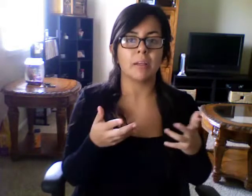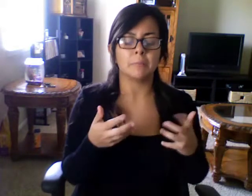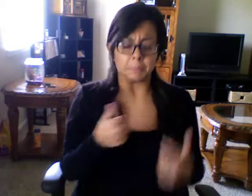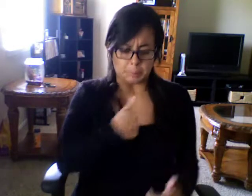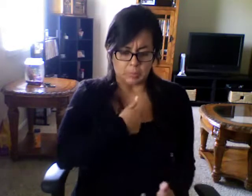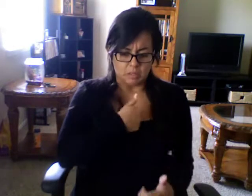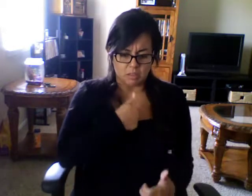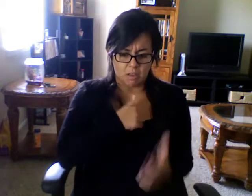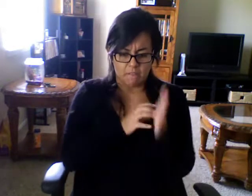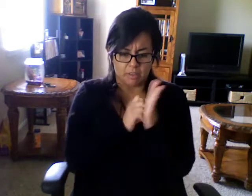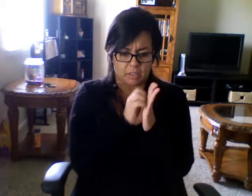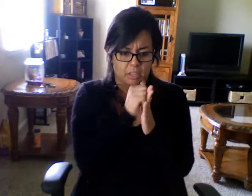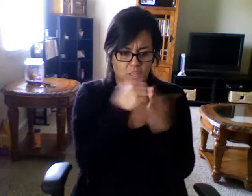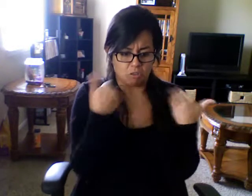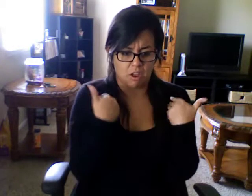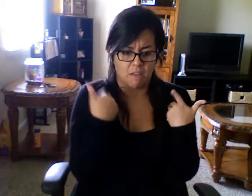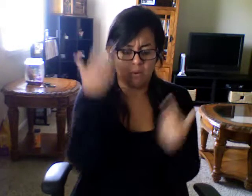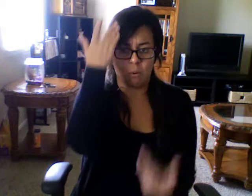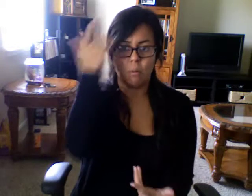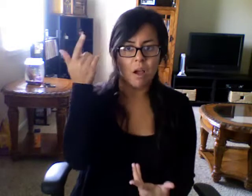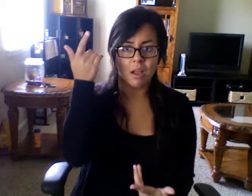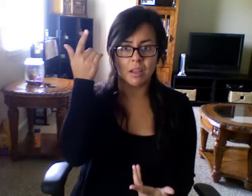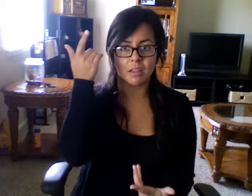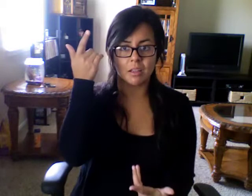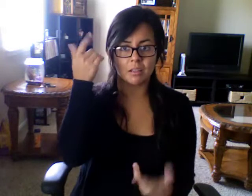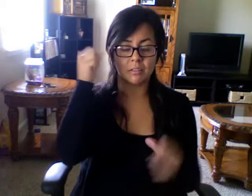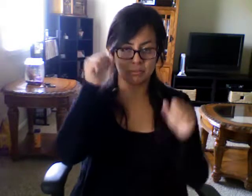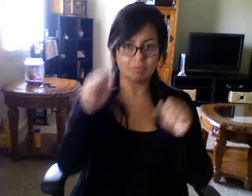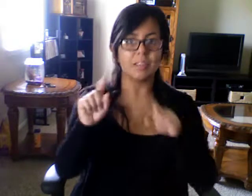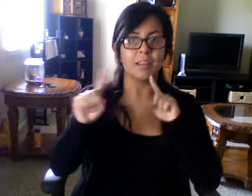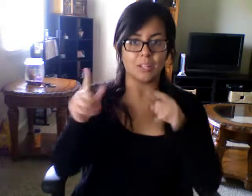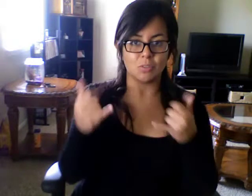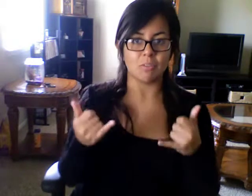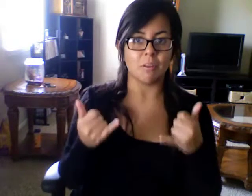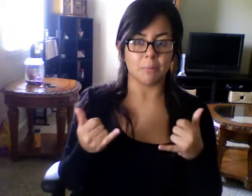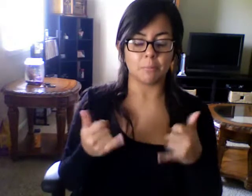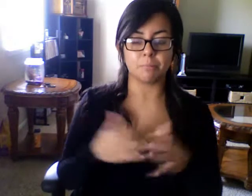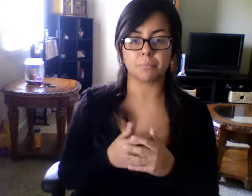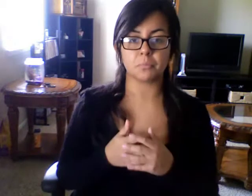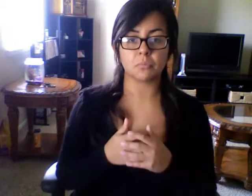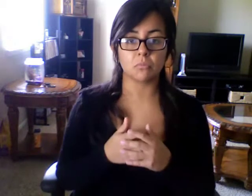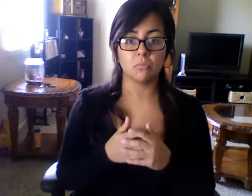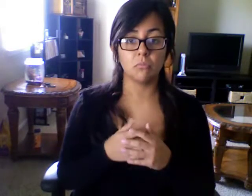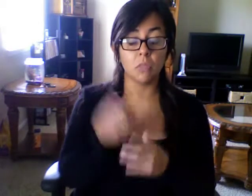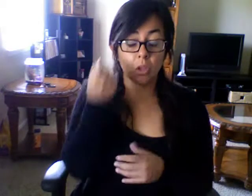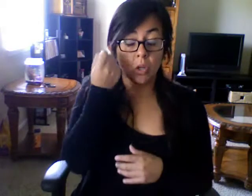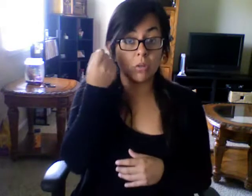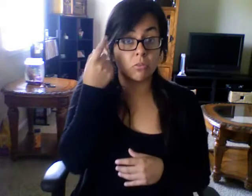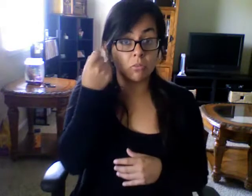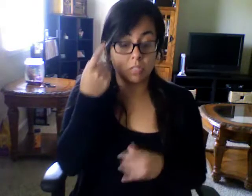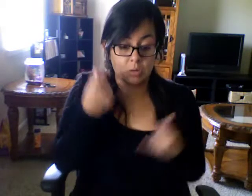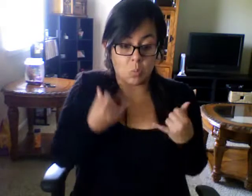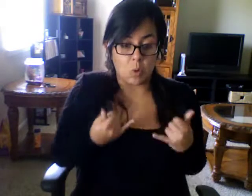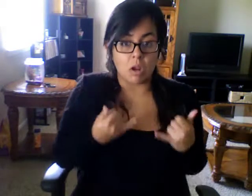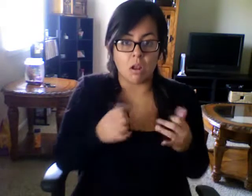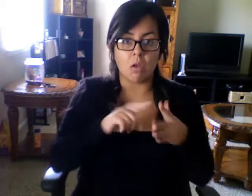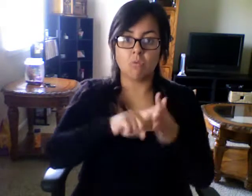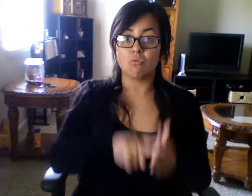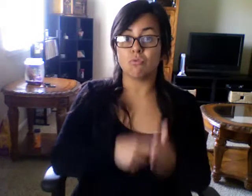also pretty staggering. You might know that so far, in just the dawn of this revolution, we know that there are perhaps 40,000 unique